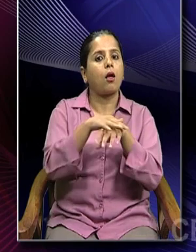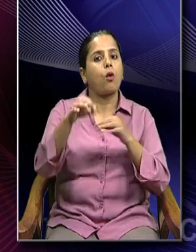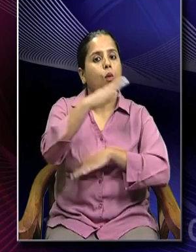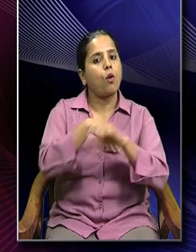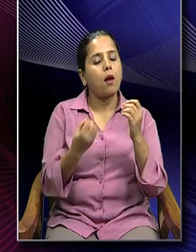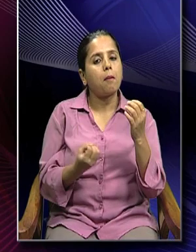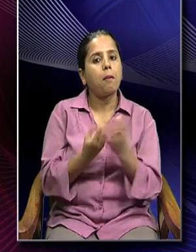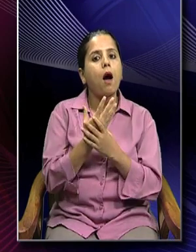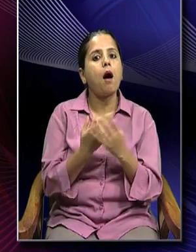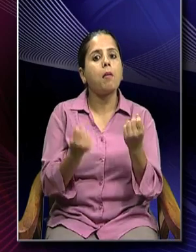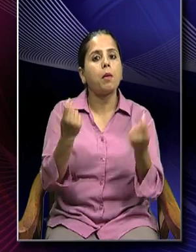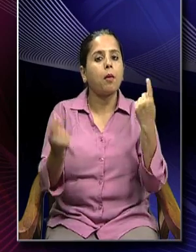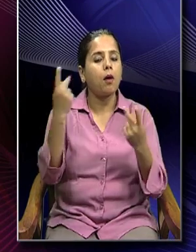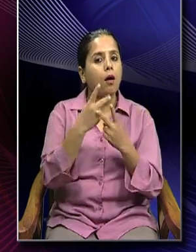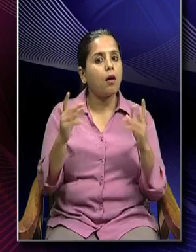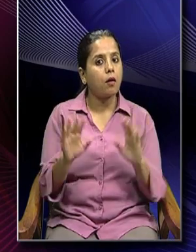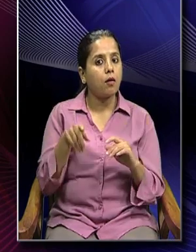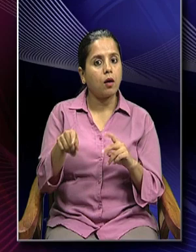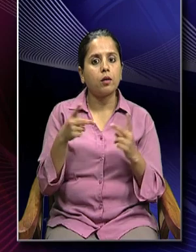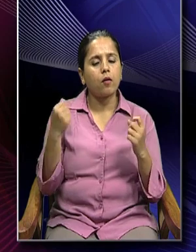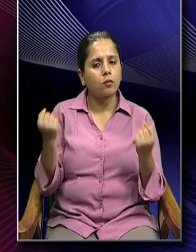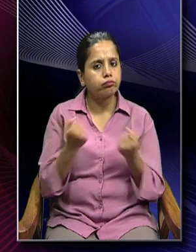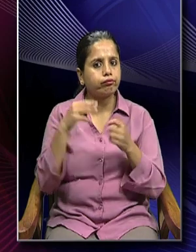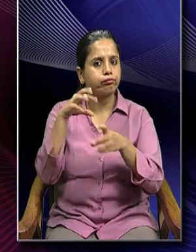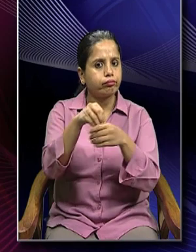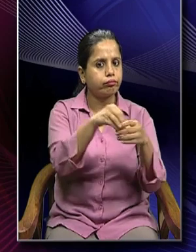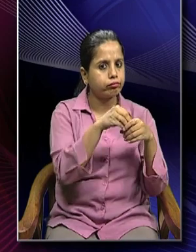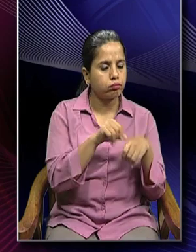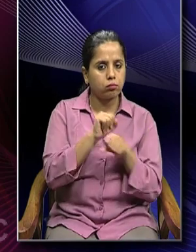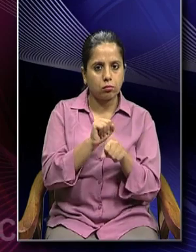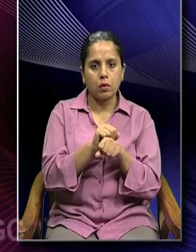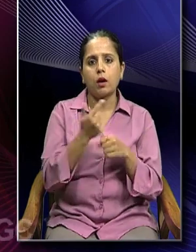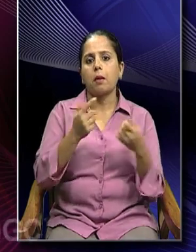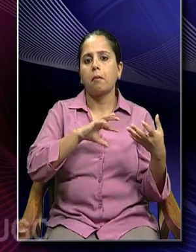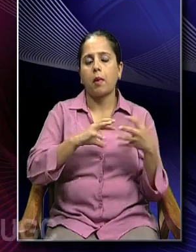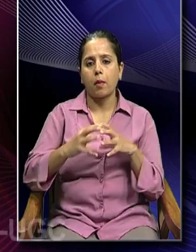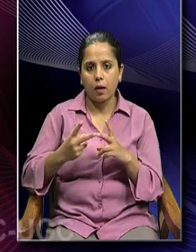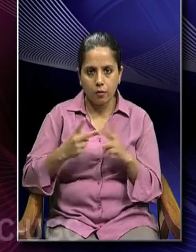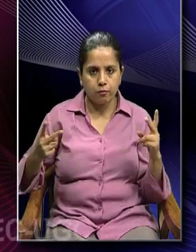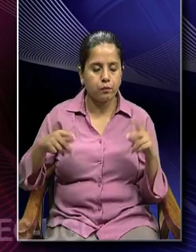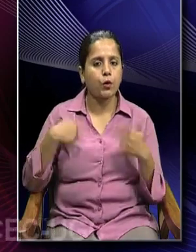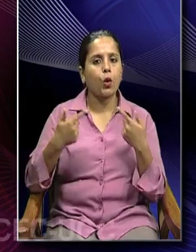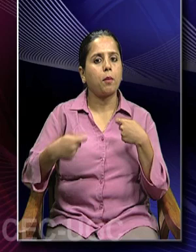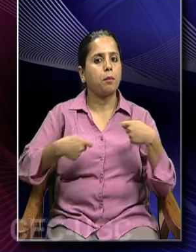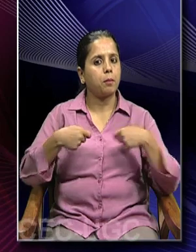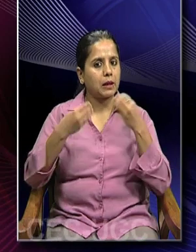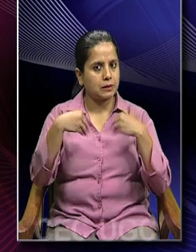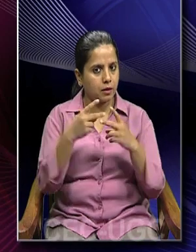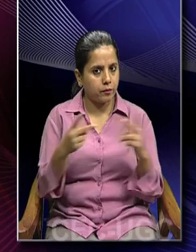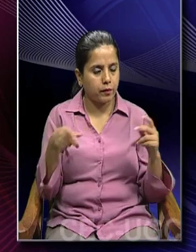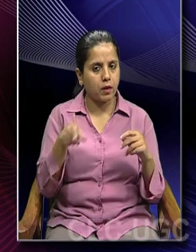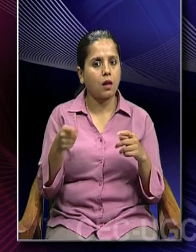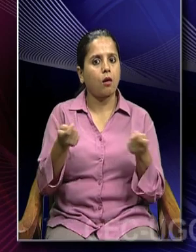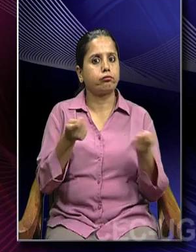emerging, and they are engaged in different activities ranging from manufacturing and trading, and it became the dominant form